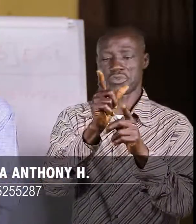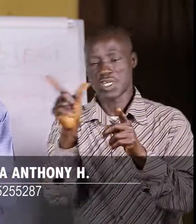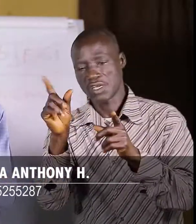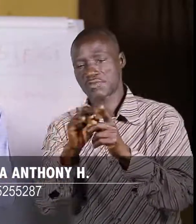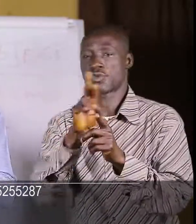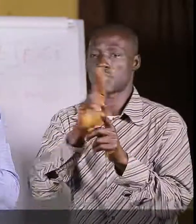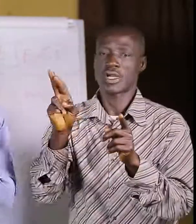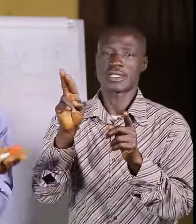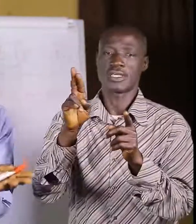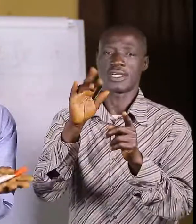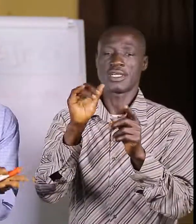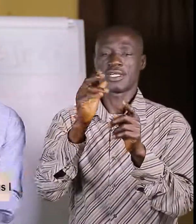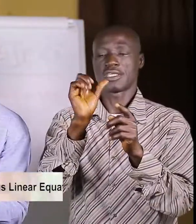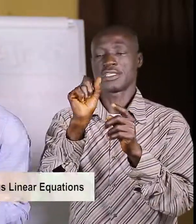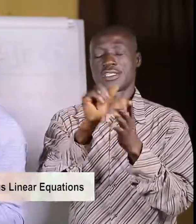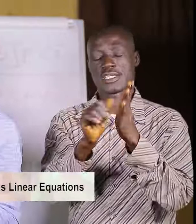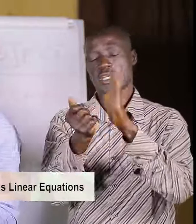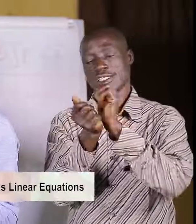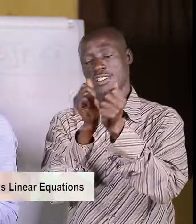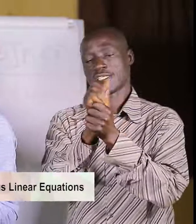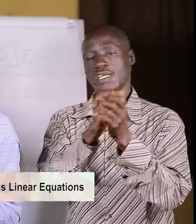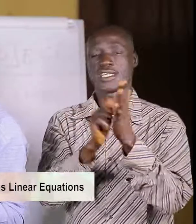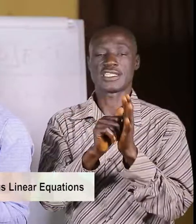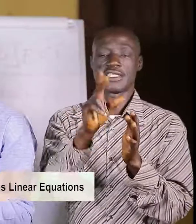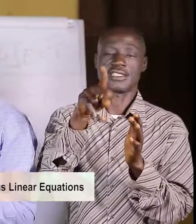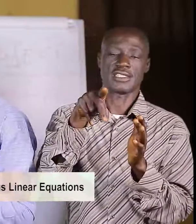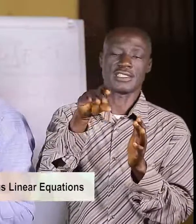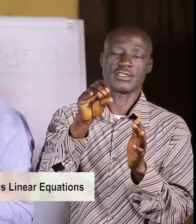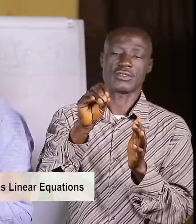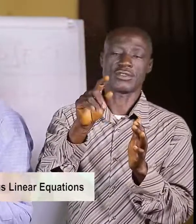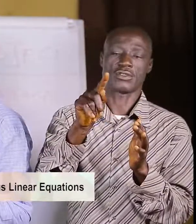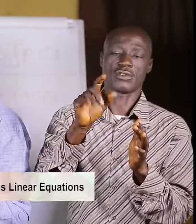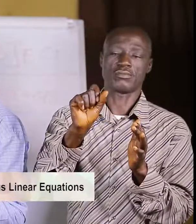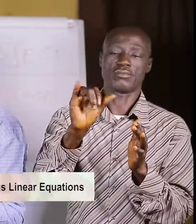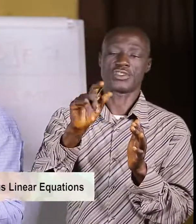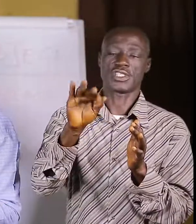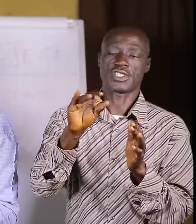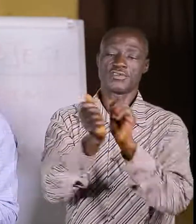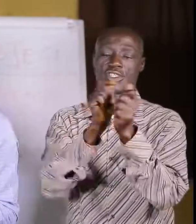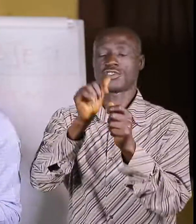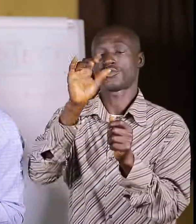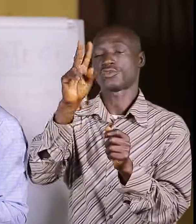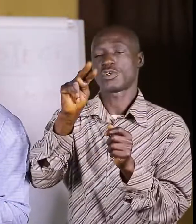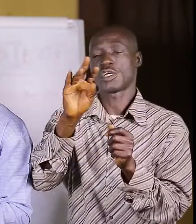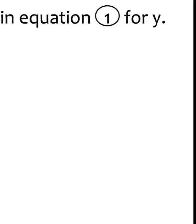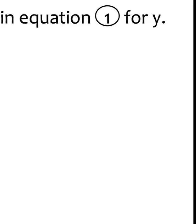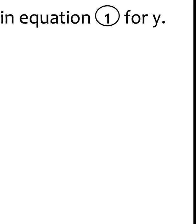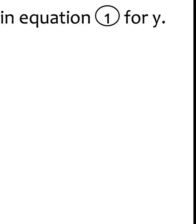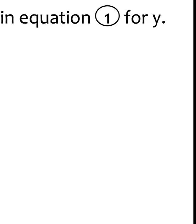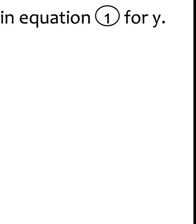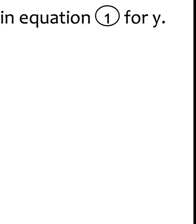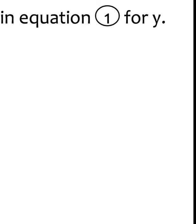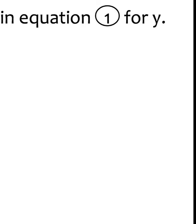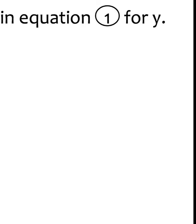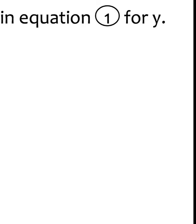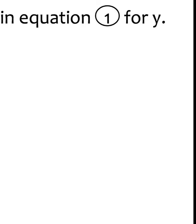or to the right, the sign changes. That is why positive 7 changes to negative 7. So your y now becomes